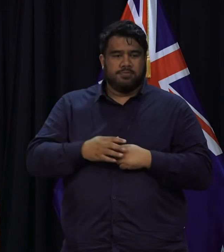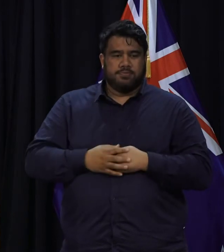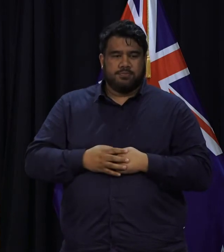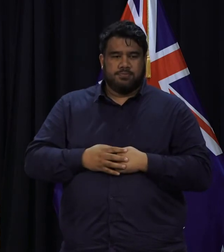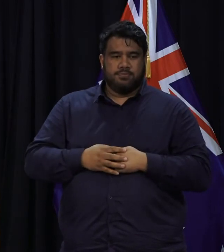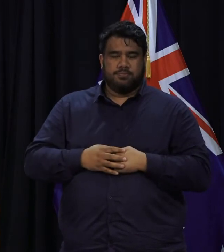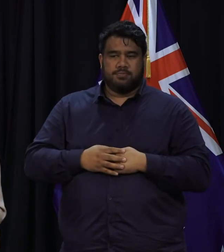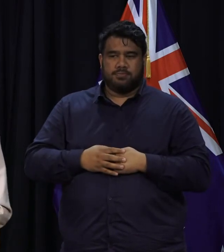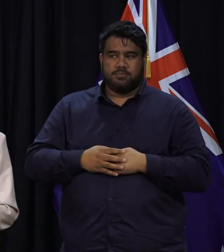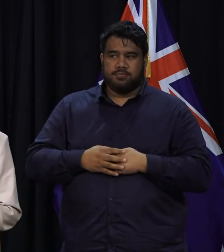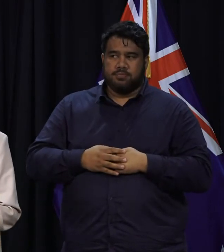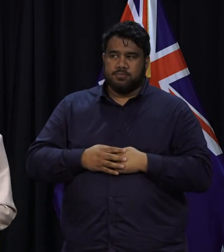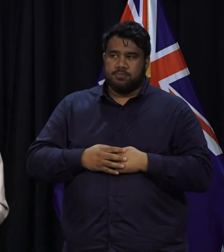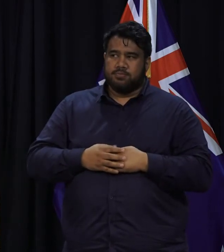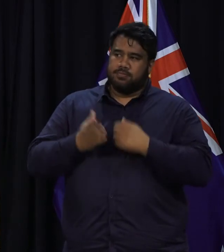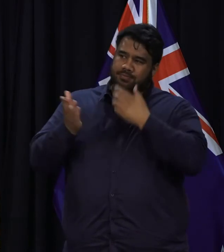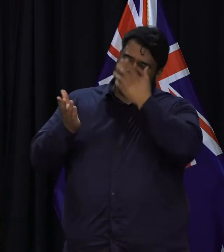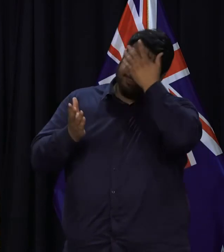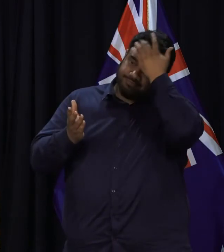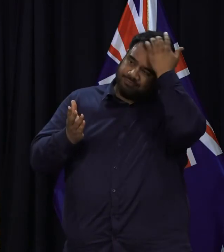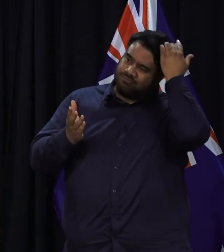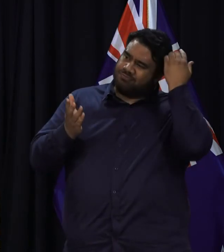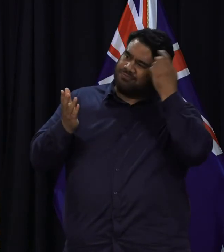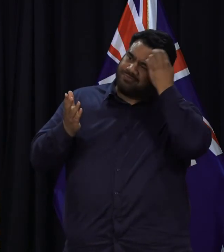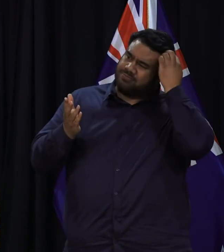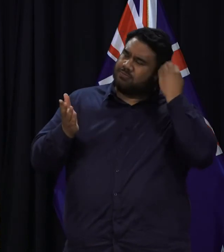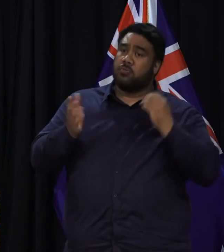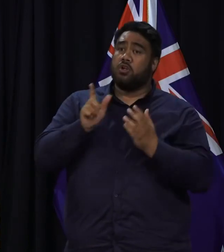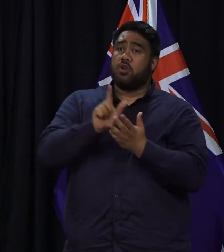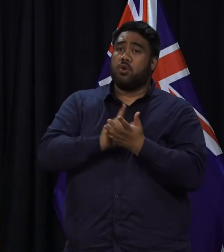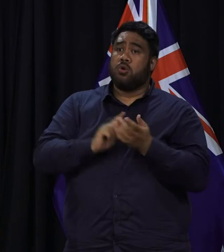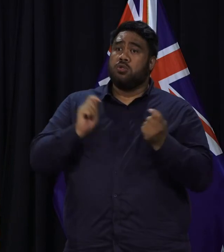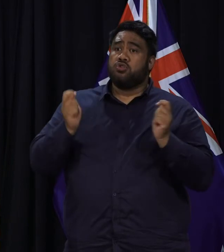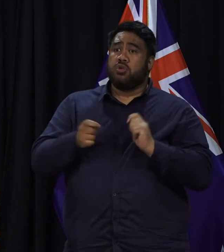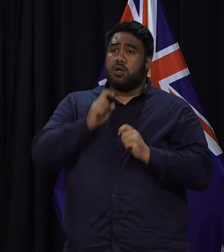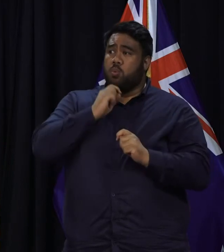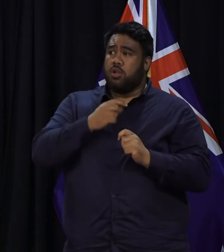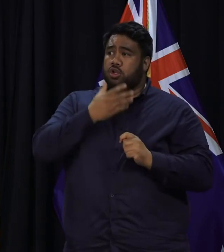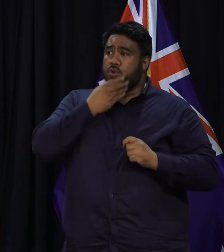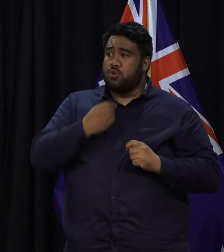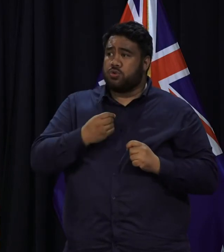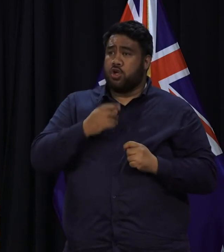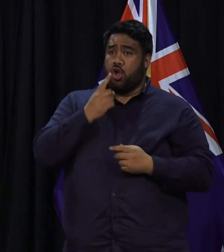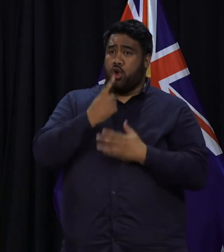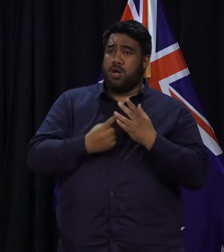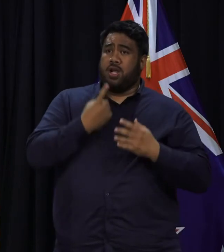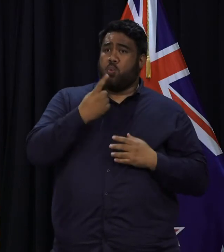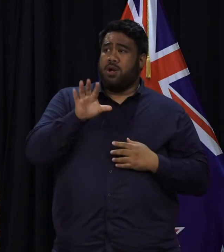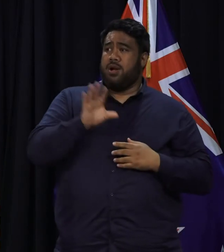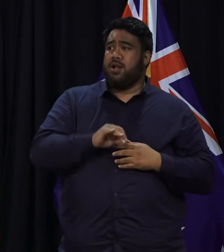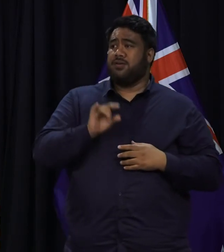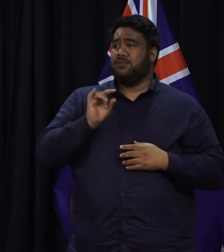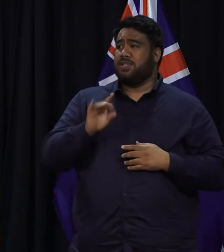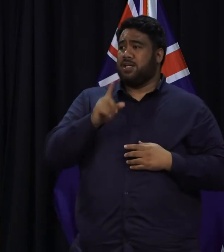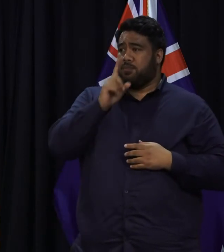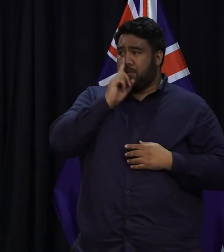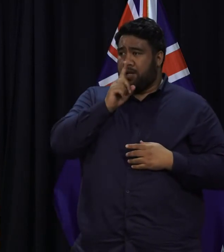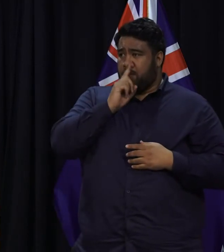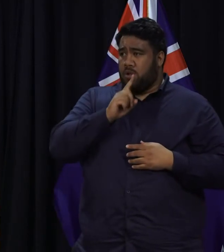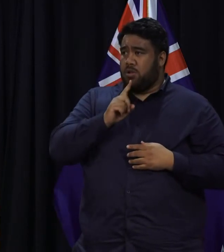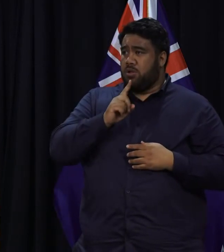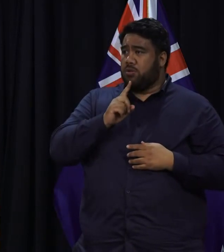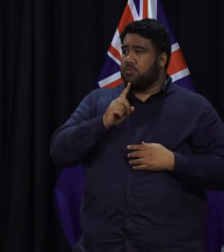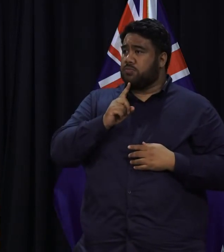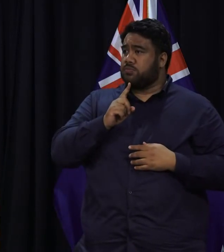and I intend to. What is your expectation of how that law change will be applied? Only about 1 in 10 of those people that police